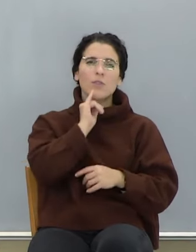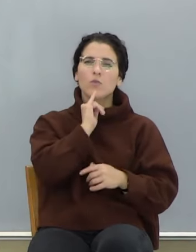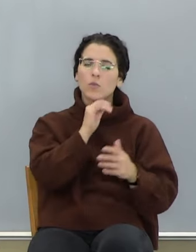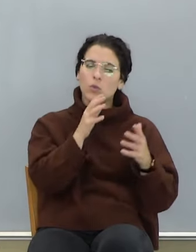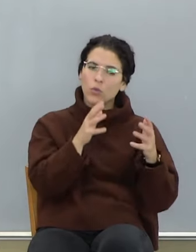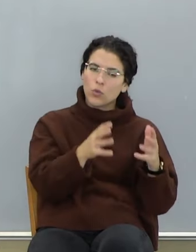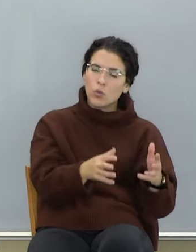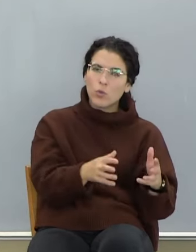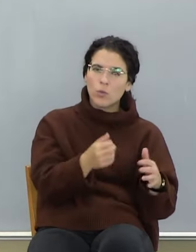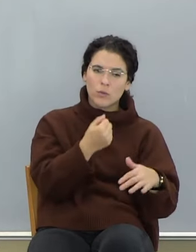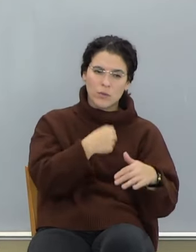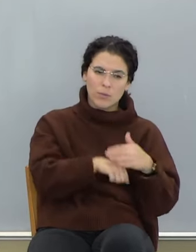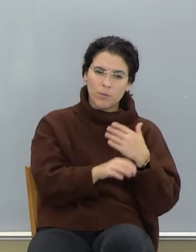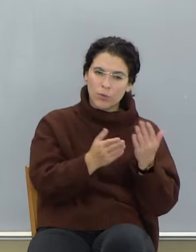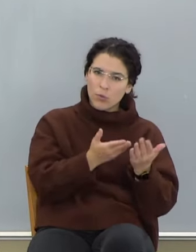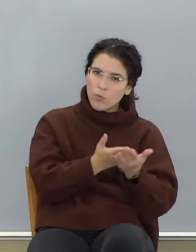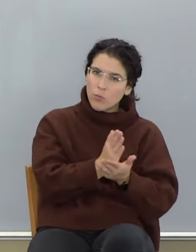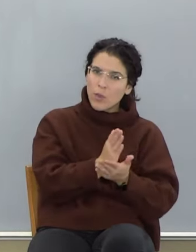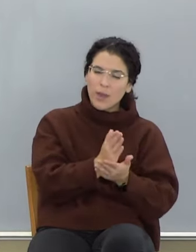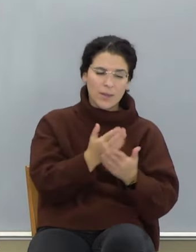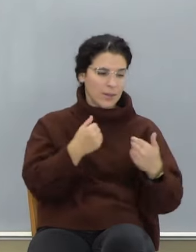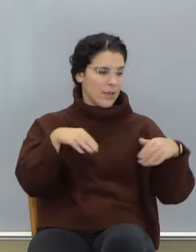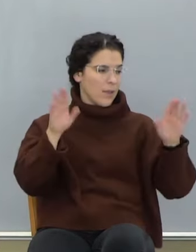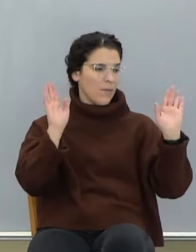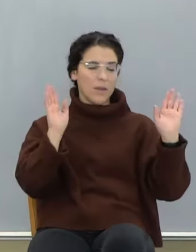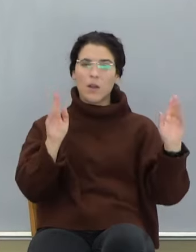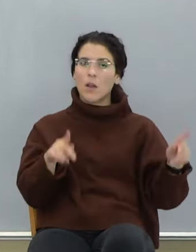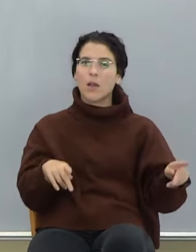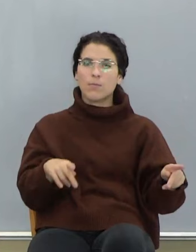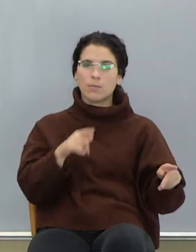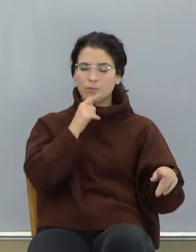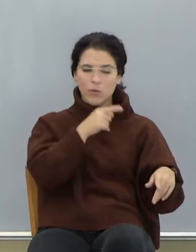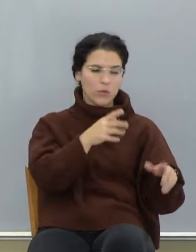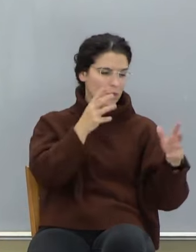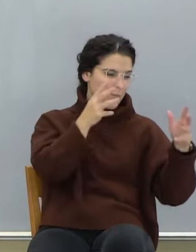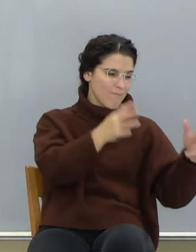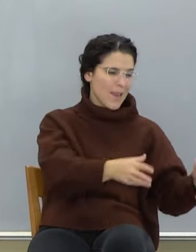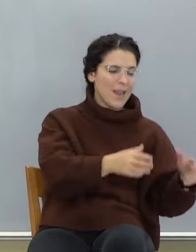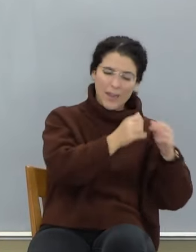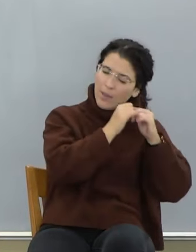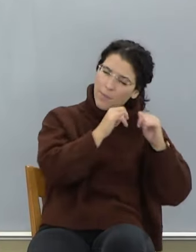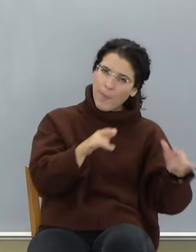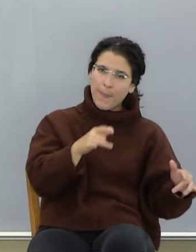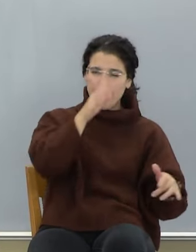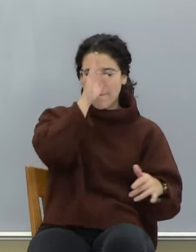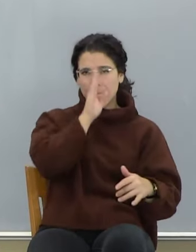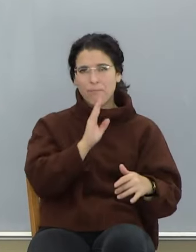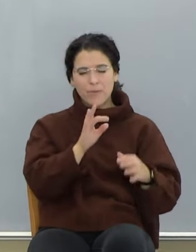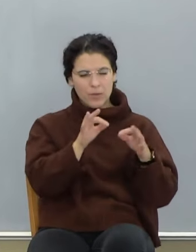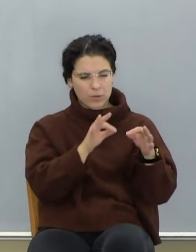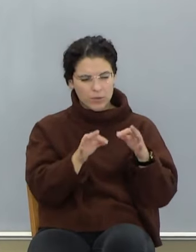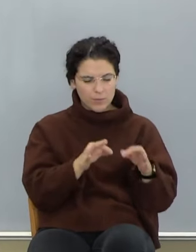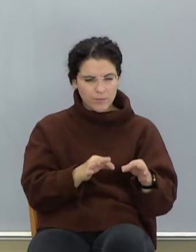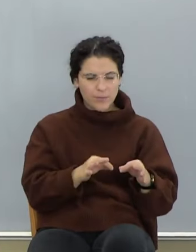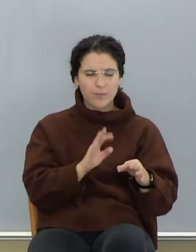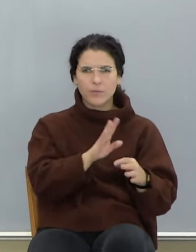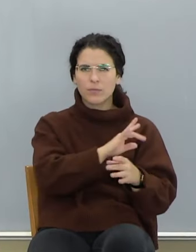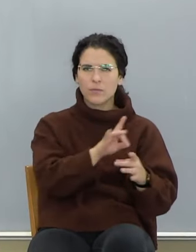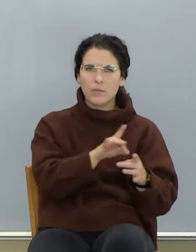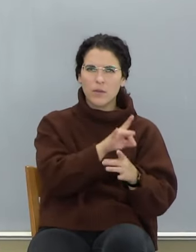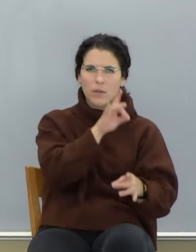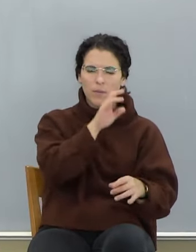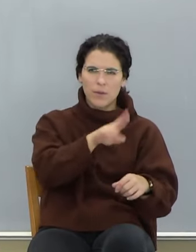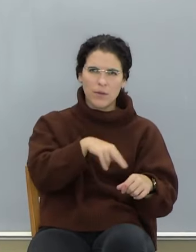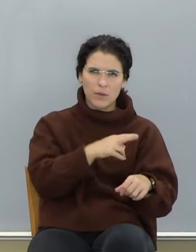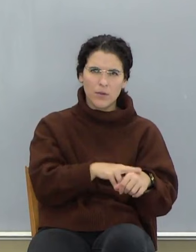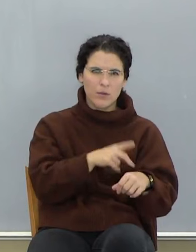the birthright, forfeiting it, not only did she abandon the blessings, God describes their spiritual